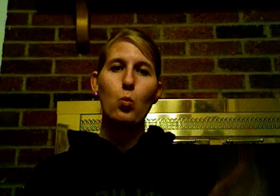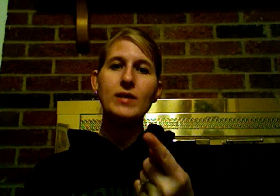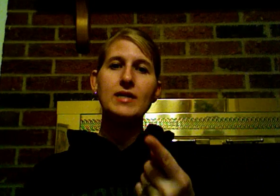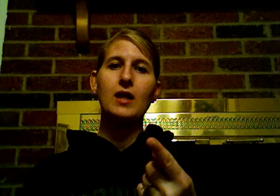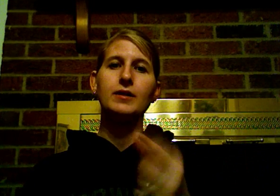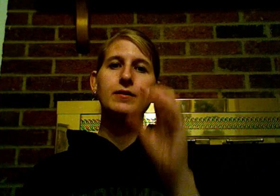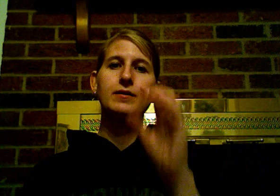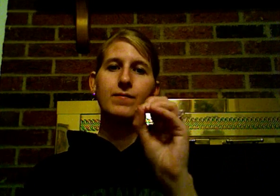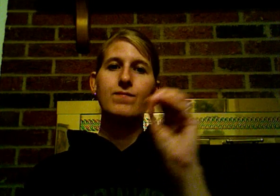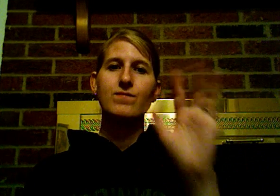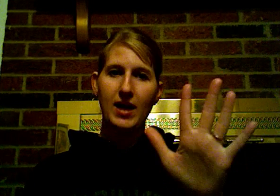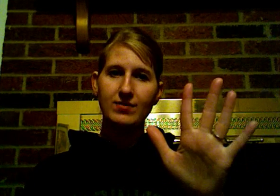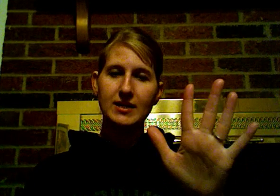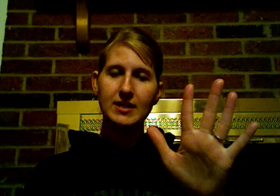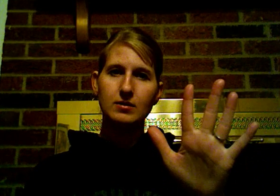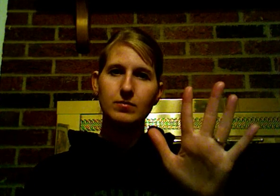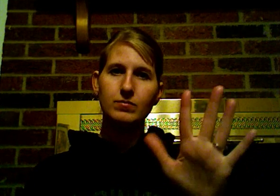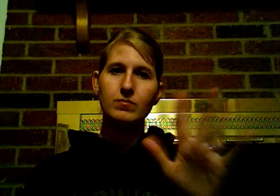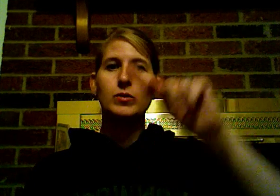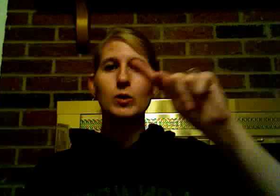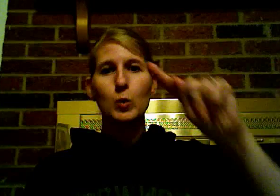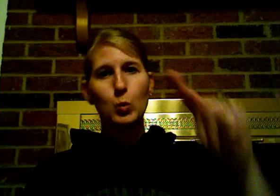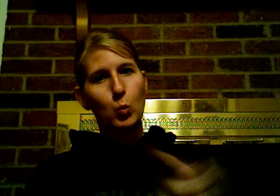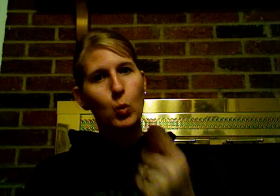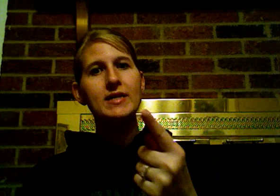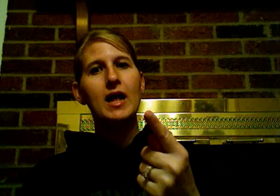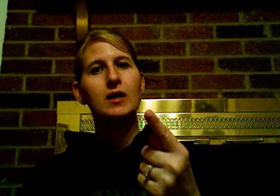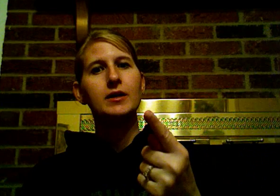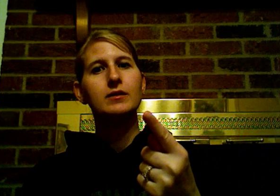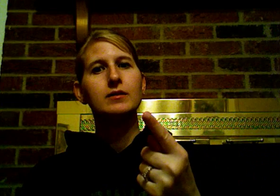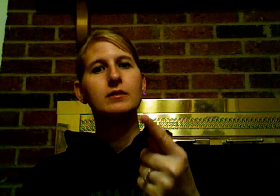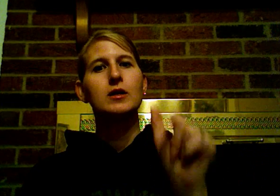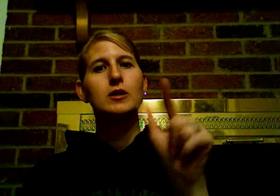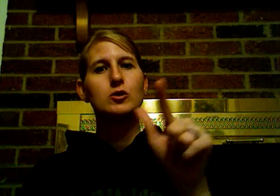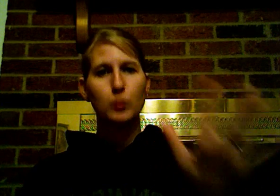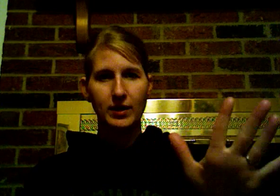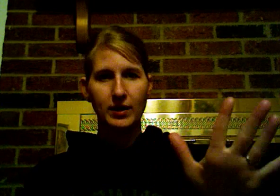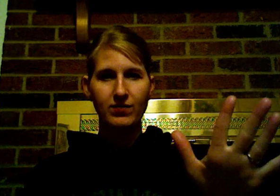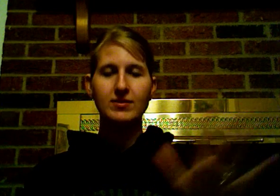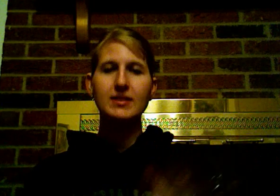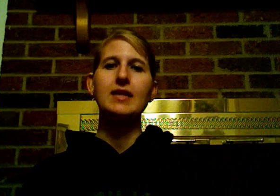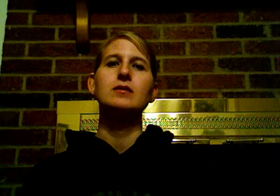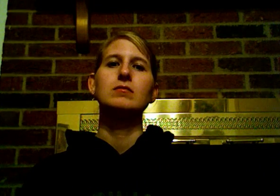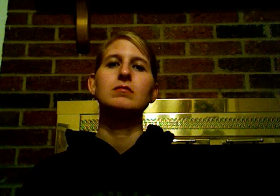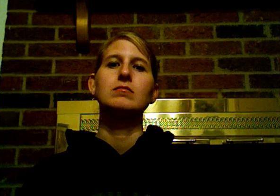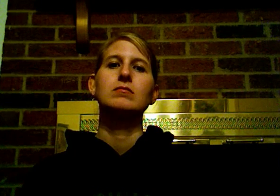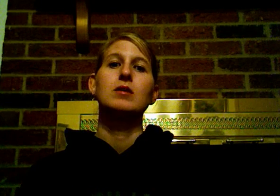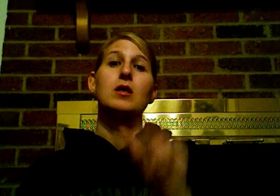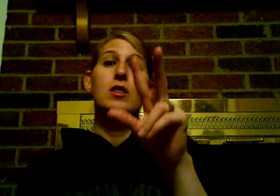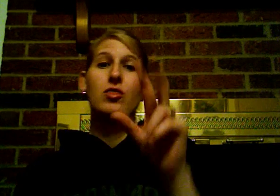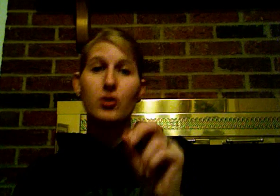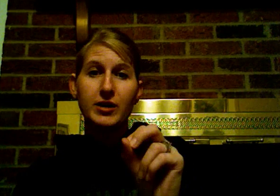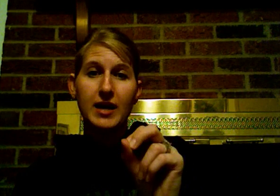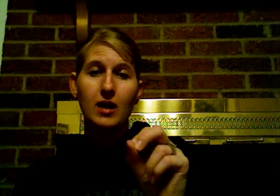$1, 5 cents. $1, 25 cents.